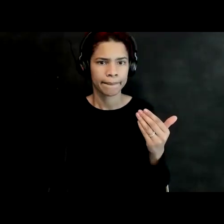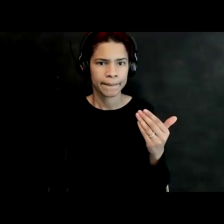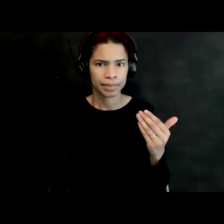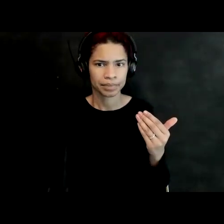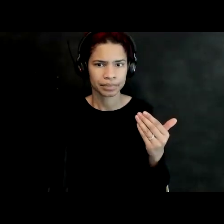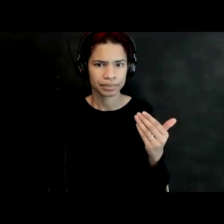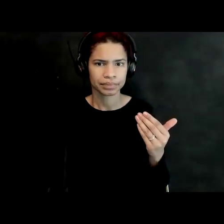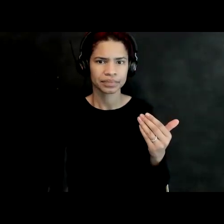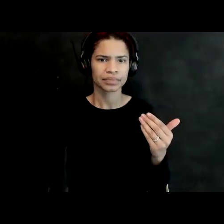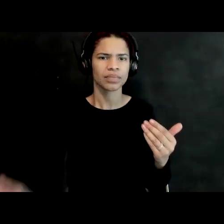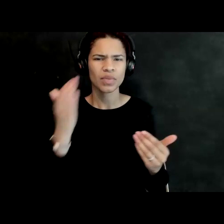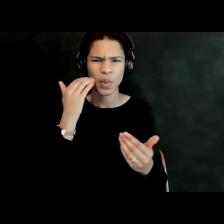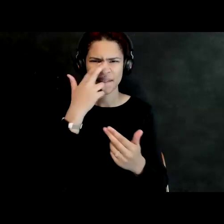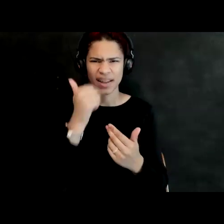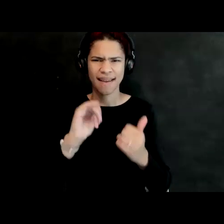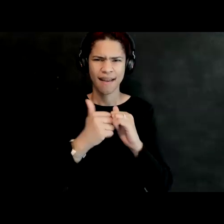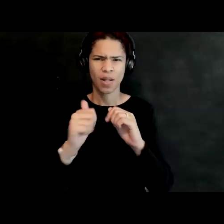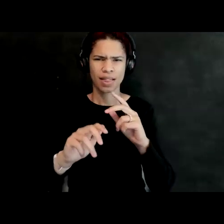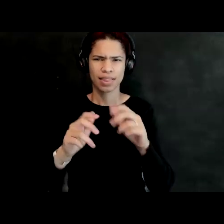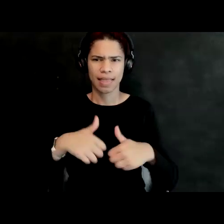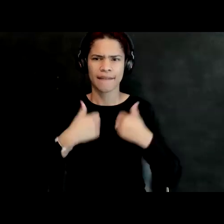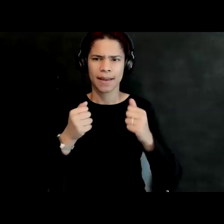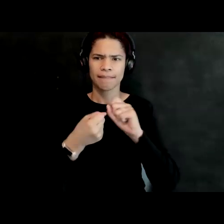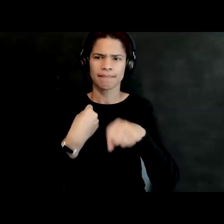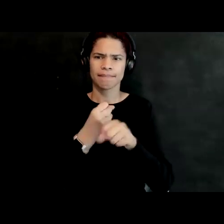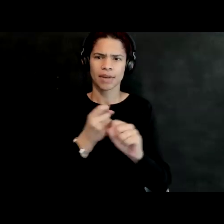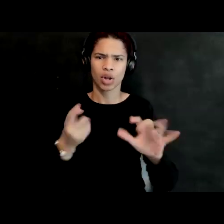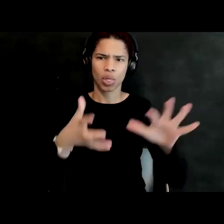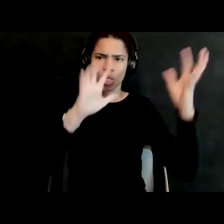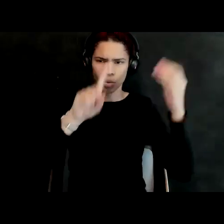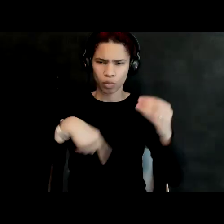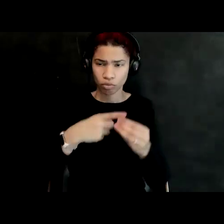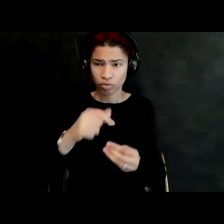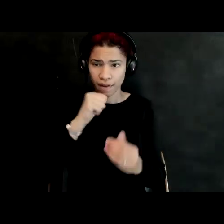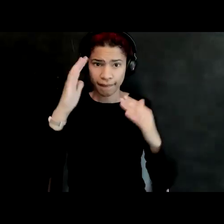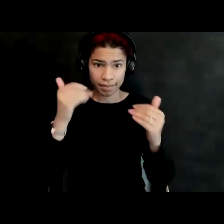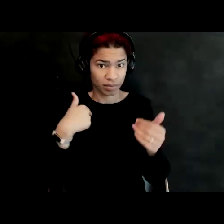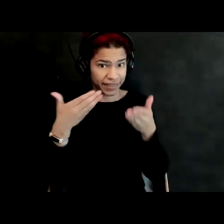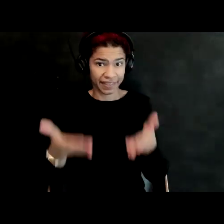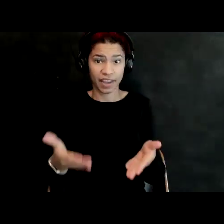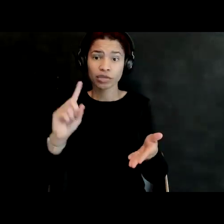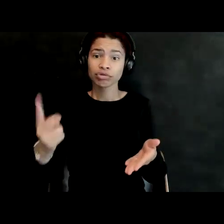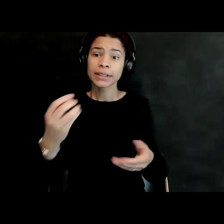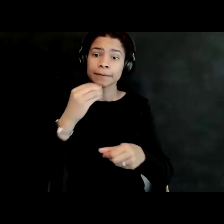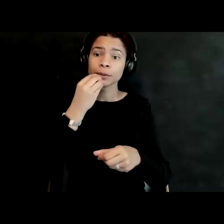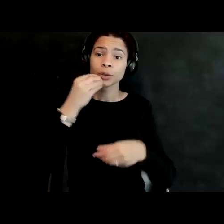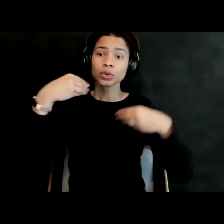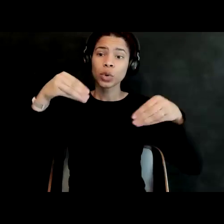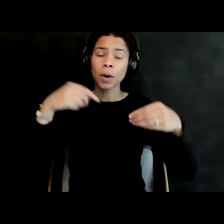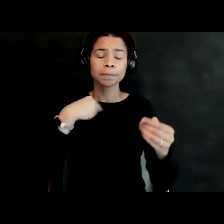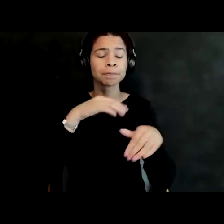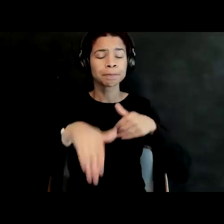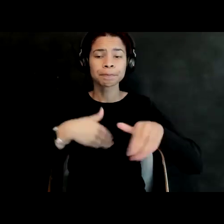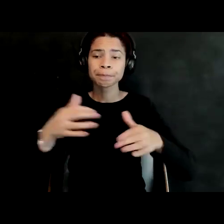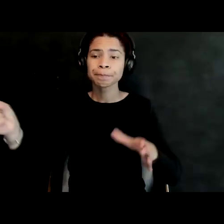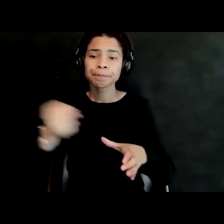can throw a curveball at you when you least expect it. There I was, minding my own business, picking out groceries at the store, no less, when